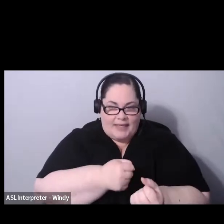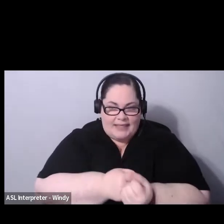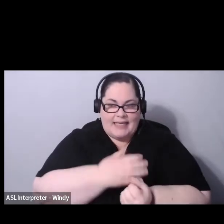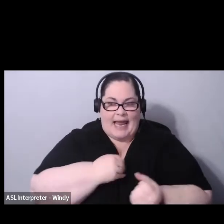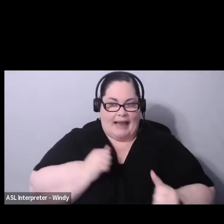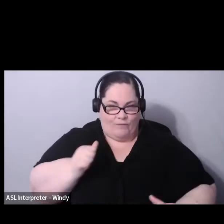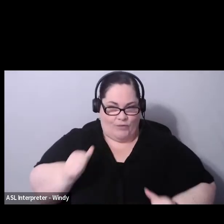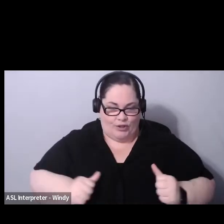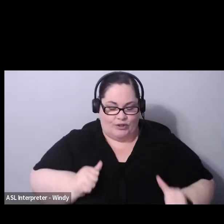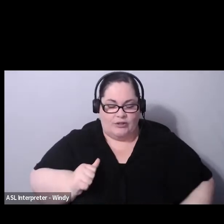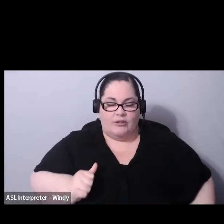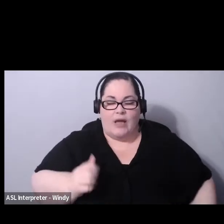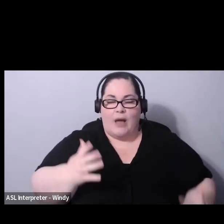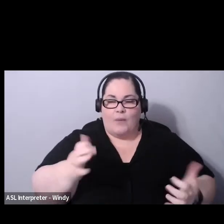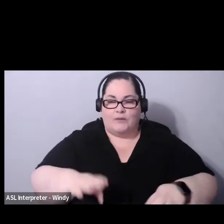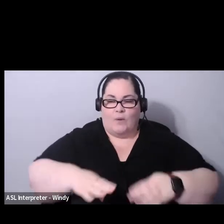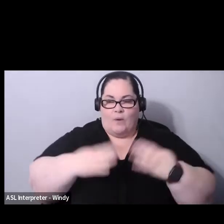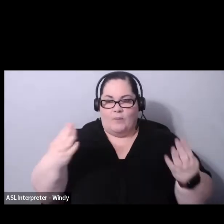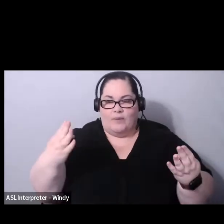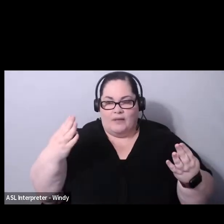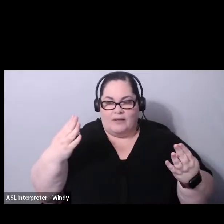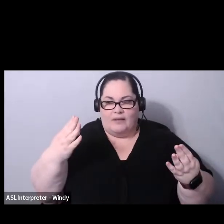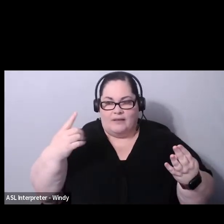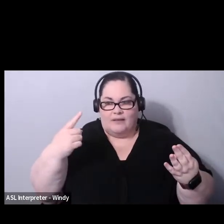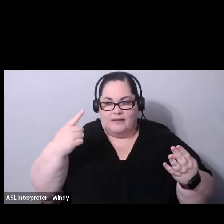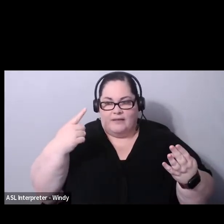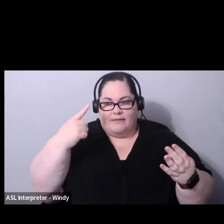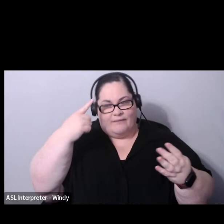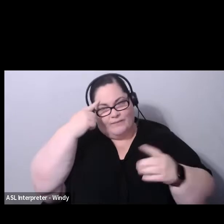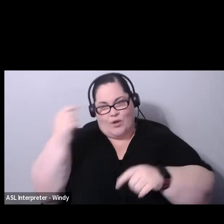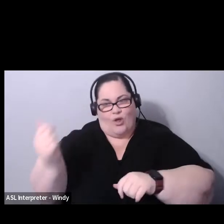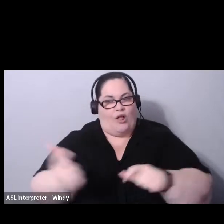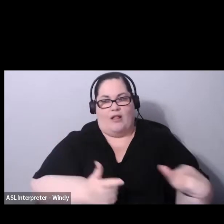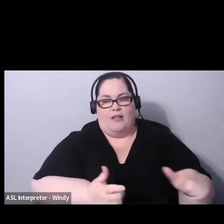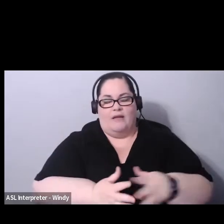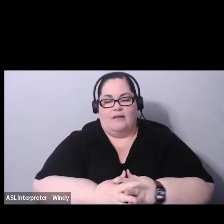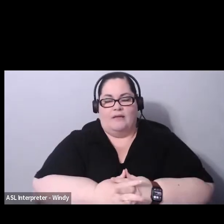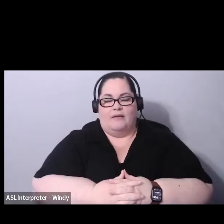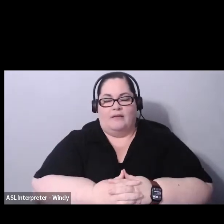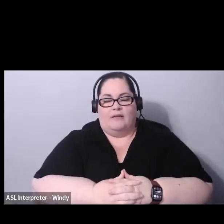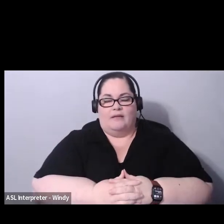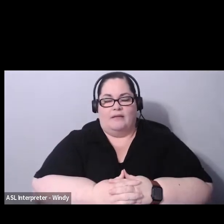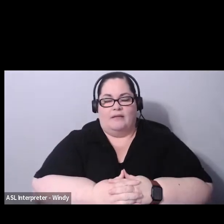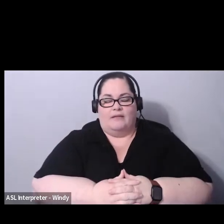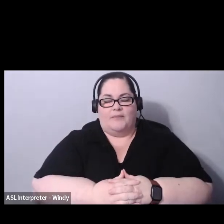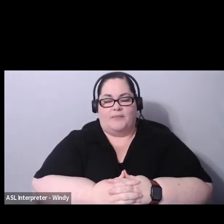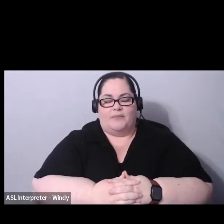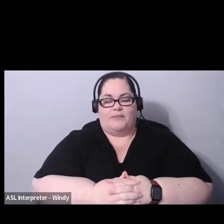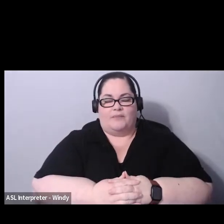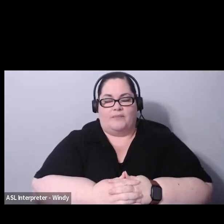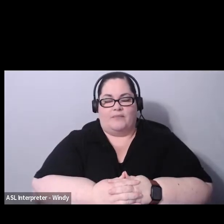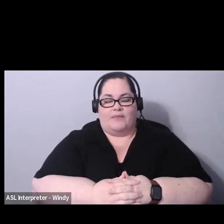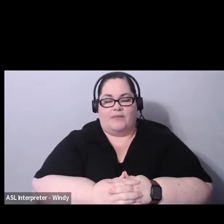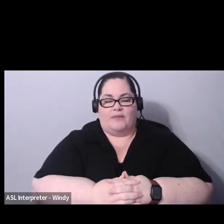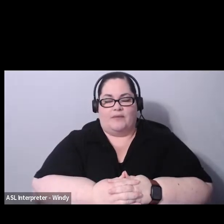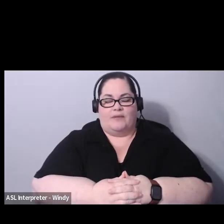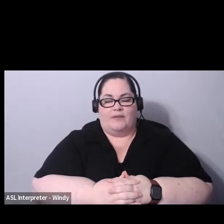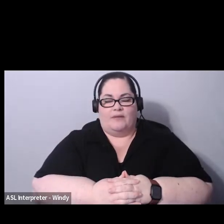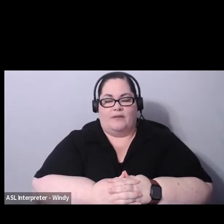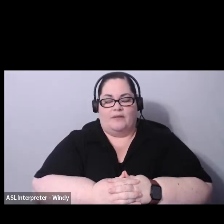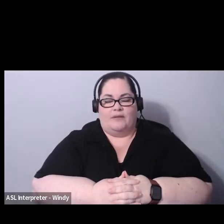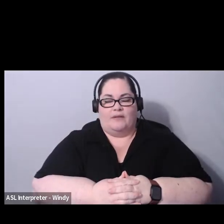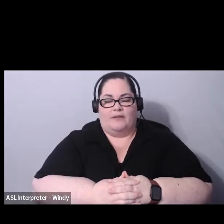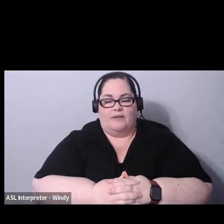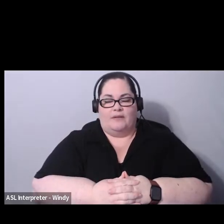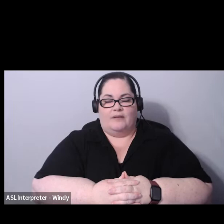and I'd like to just open this up across the table for all of you. I know one of the things